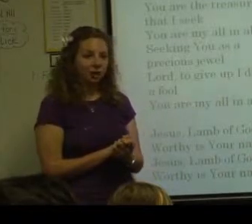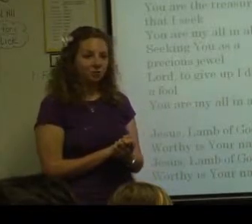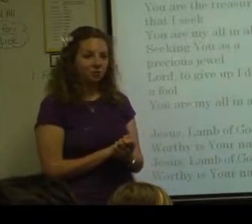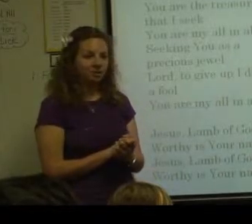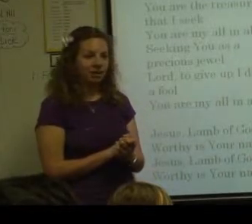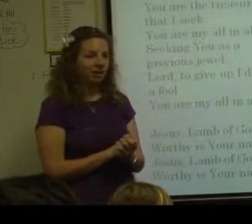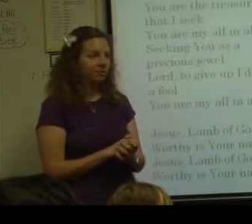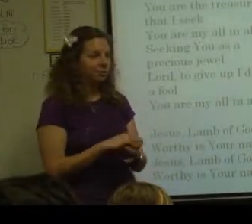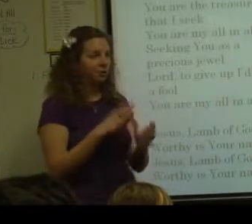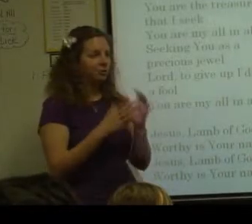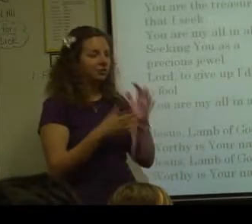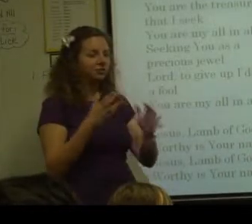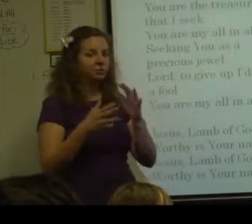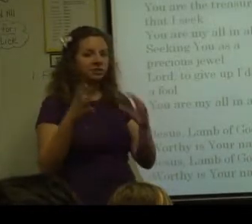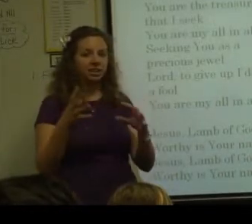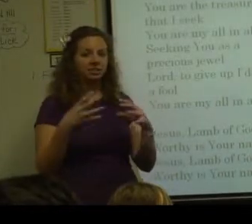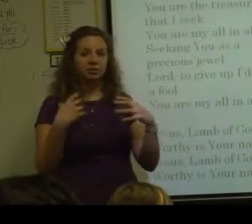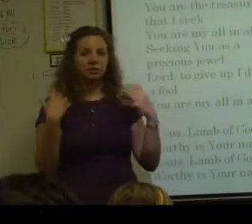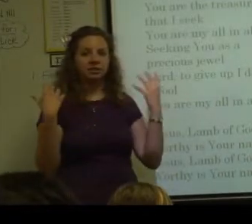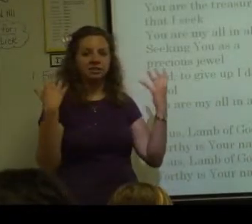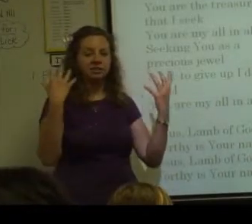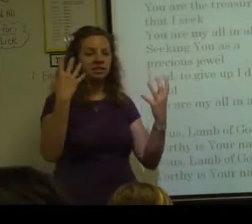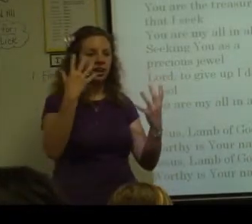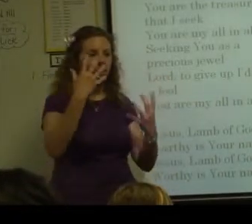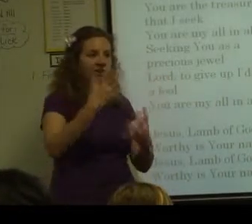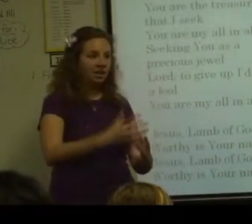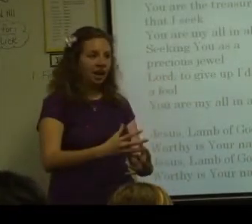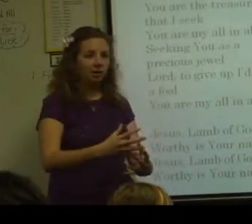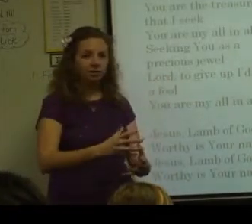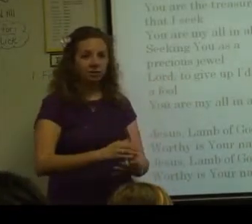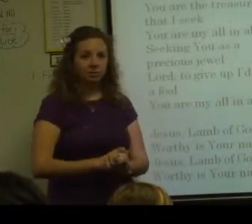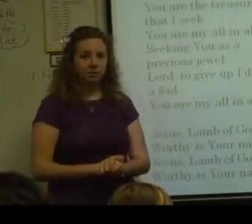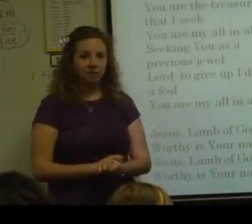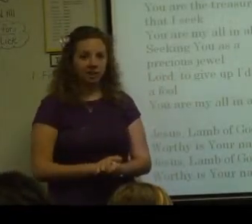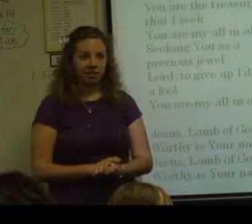know, and then I will teach you individual signs, and you guys can decide how you want to put them together.